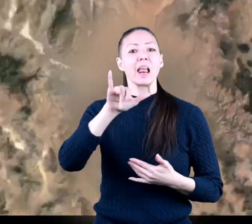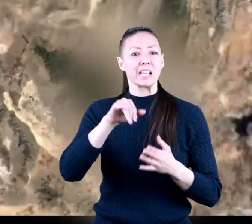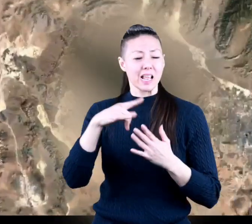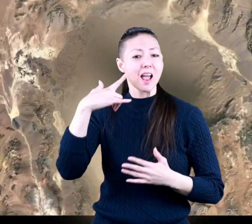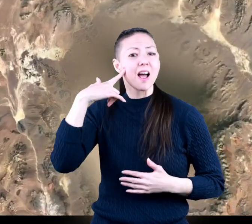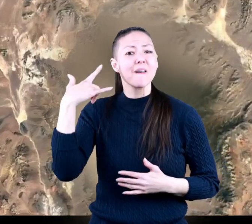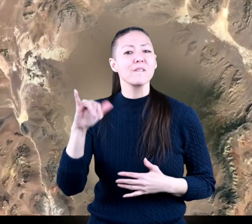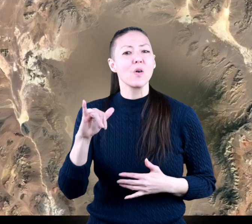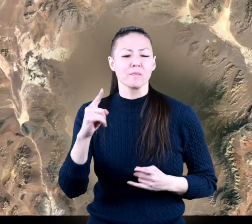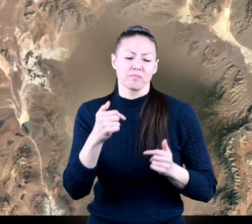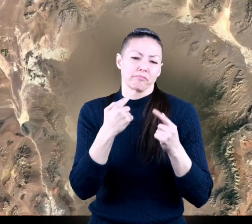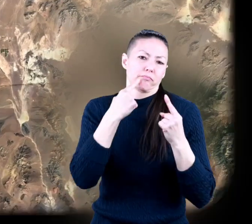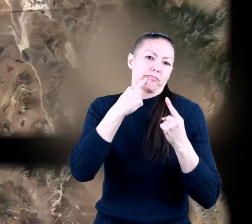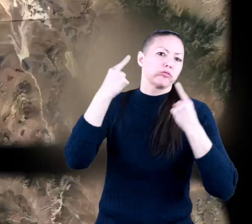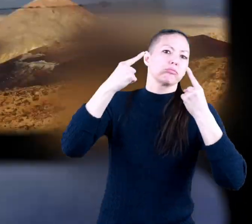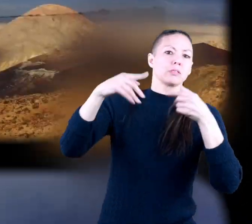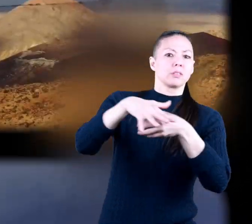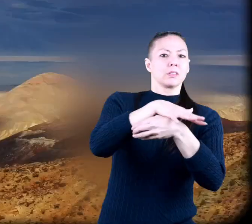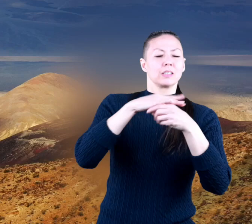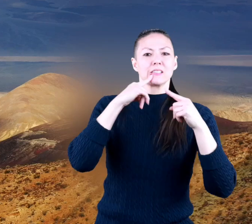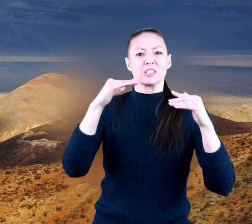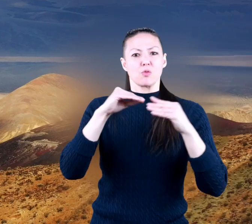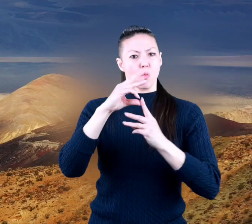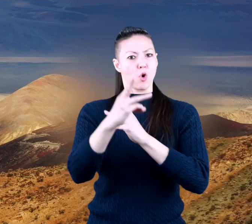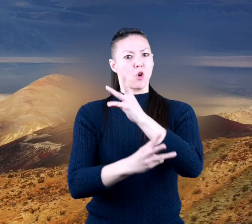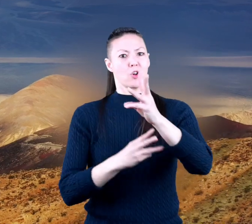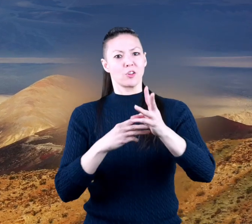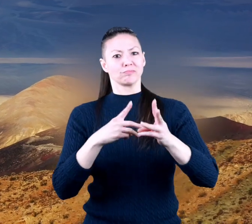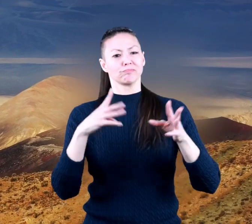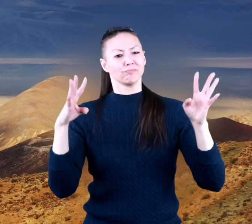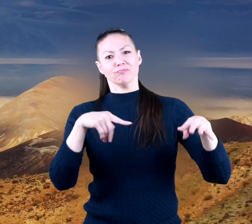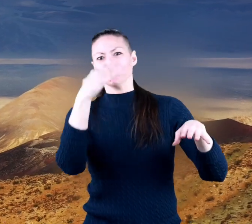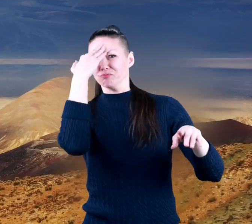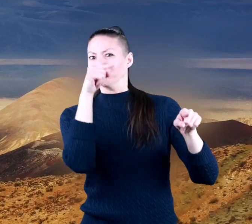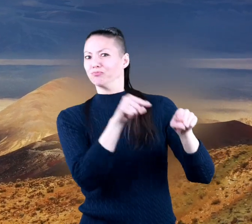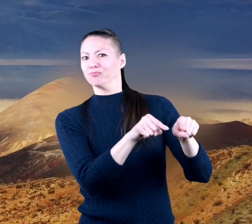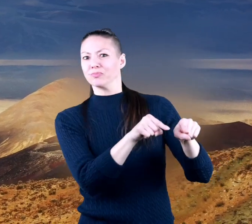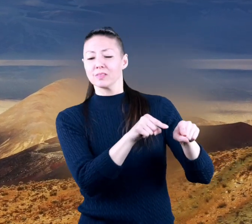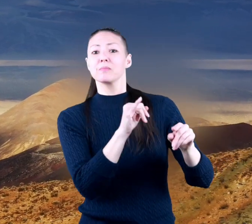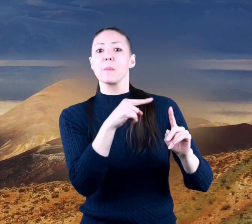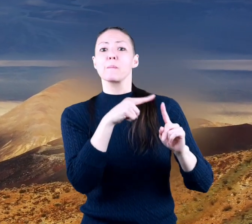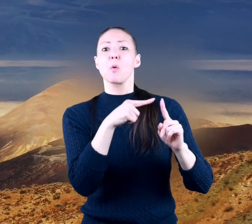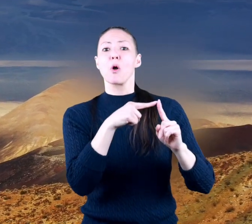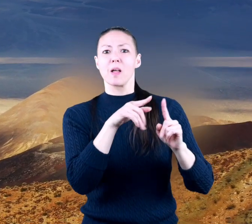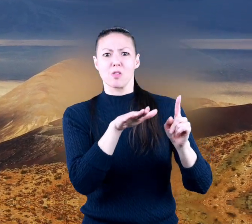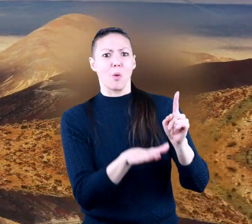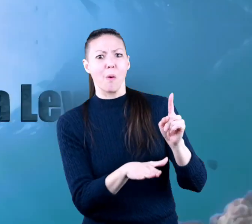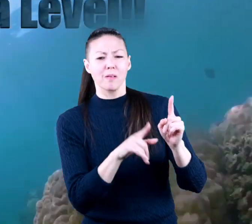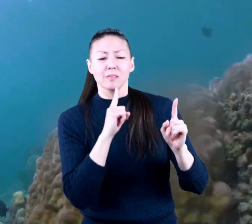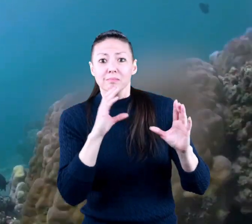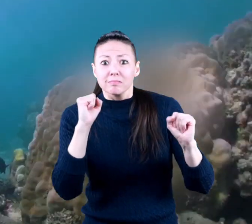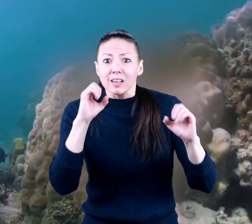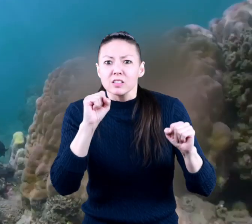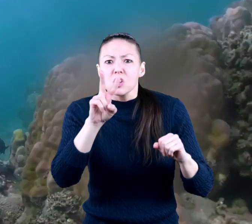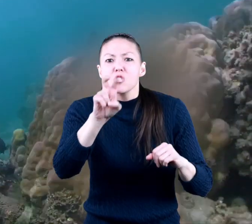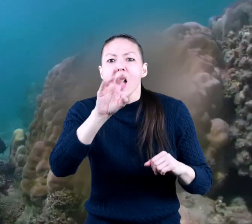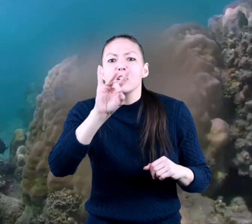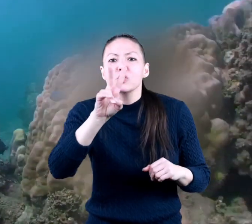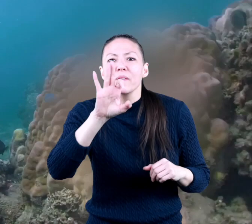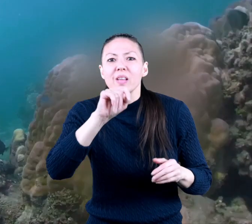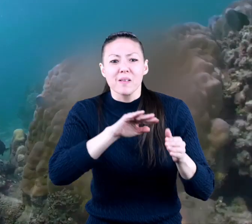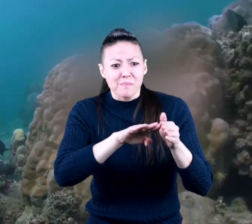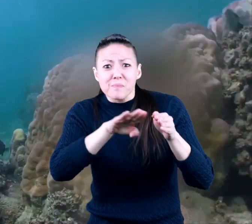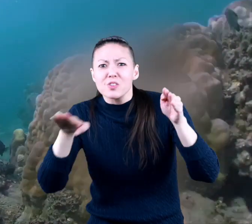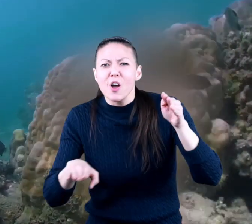California, which is one of the most famous desert locations in the world. Its lowest point is an amazing